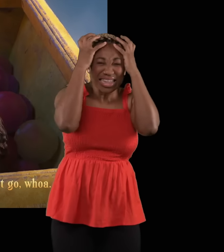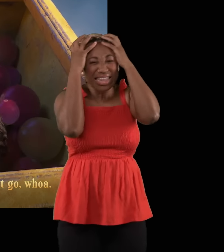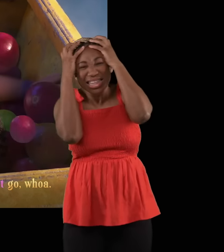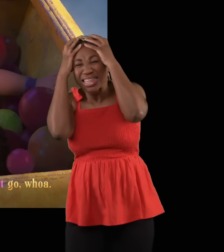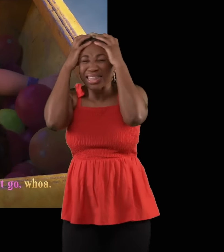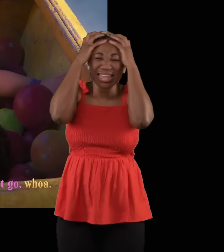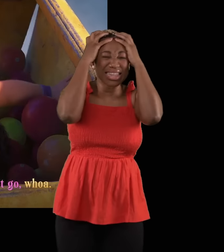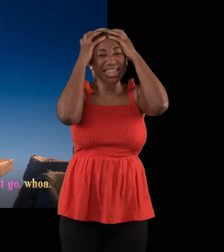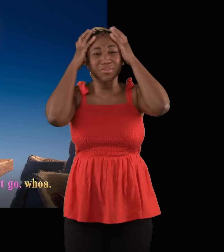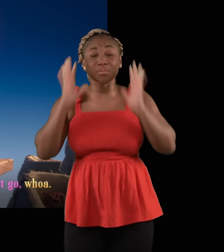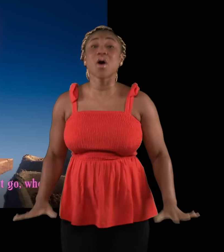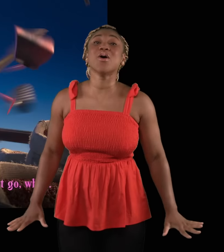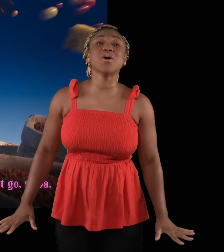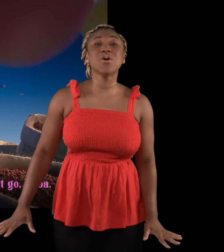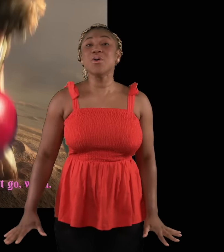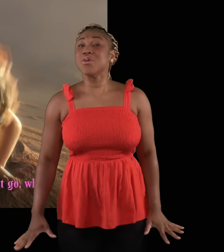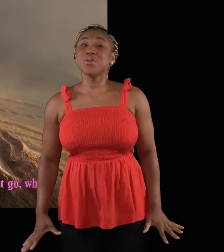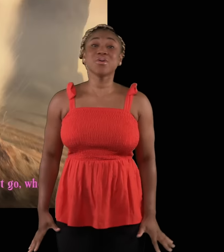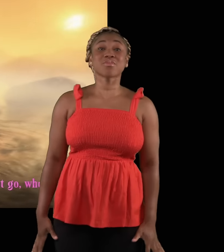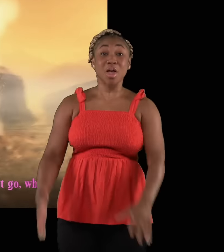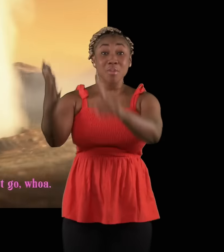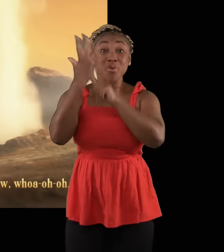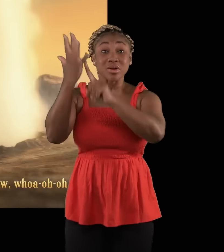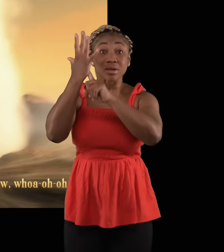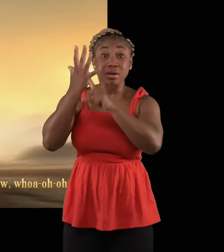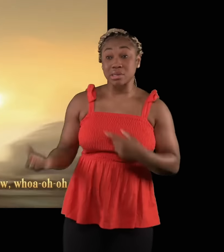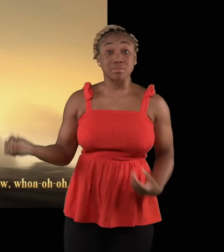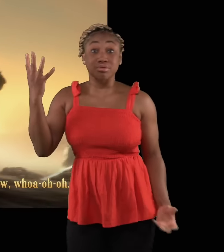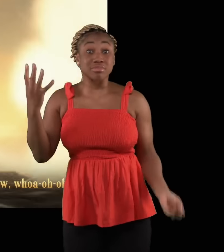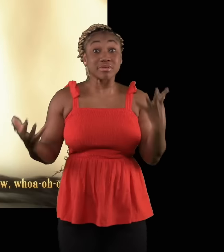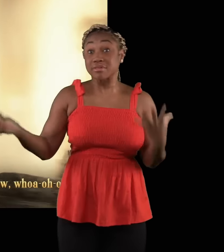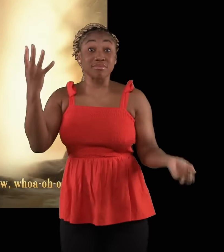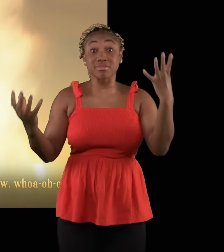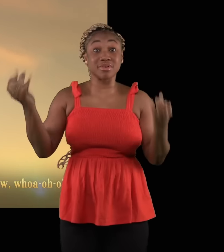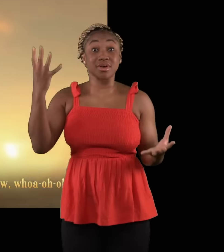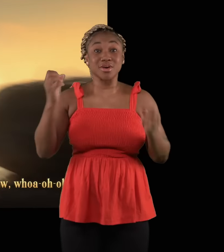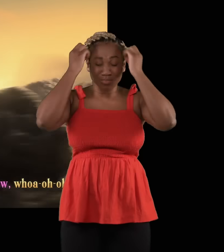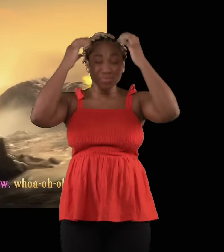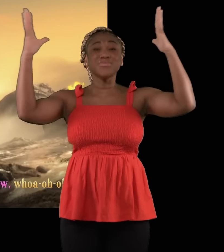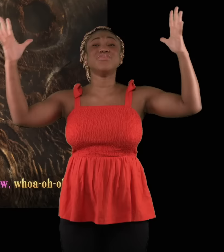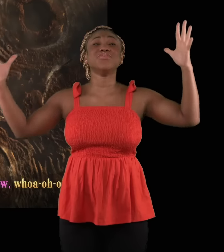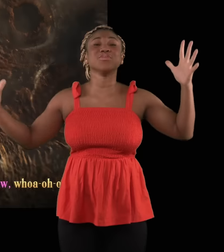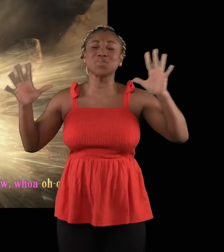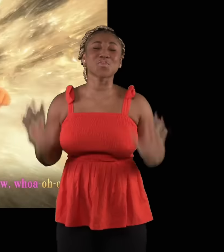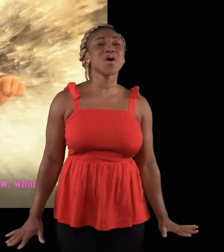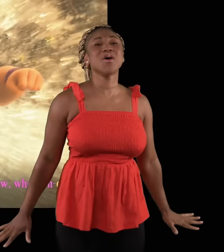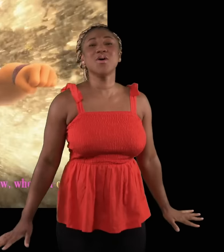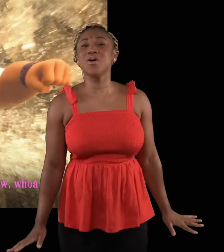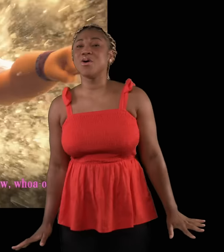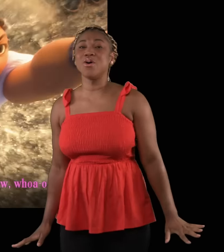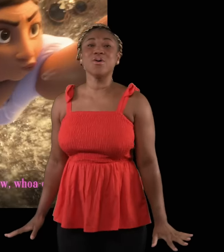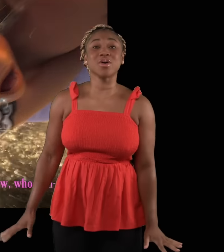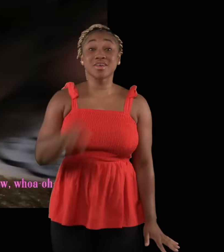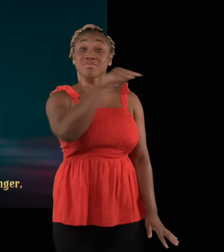drip. Then it won't let go. Whoa. Pressure like a tick, tick, tick. Till it's ready to flow. Whoa.